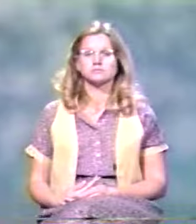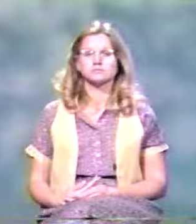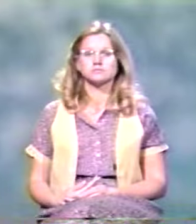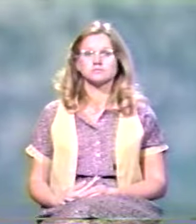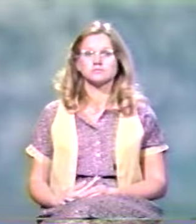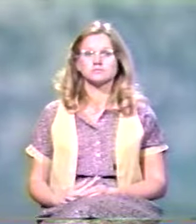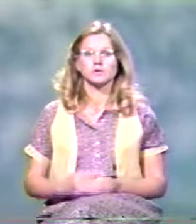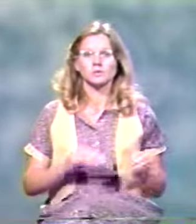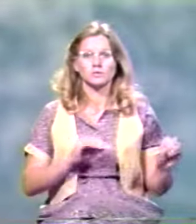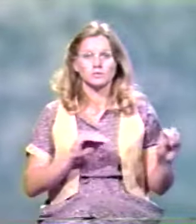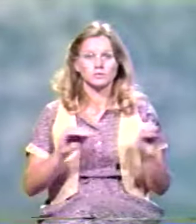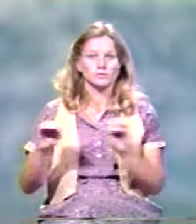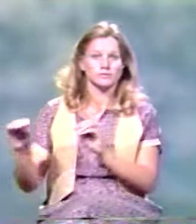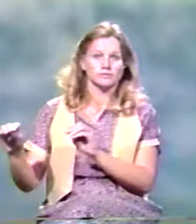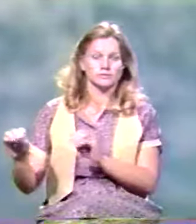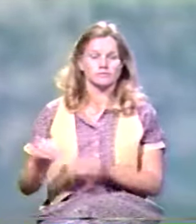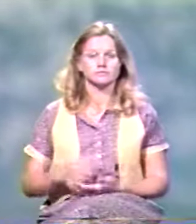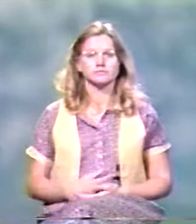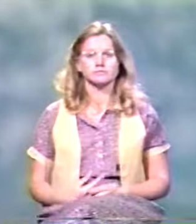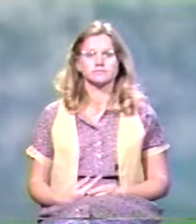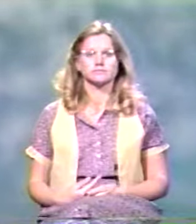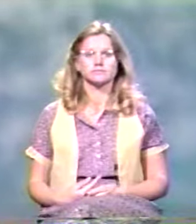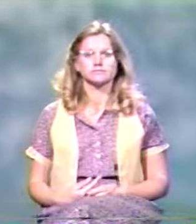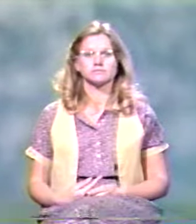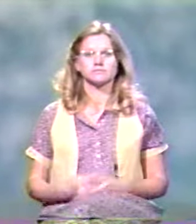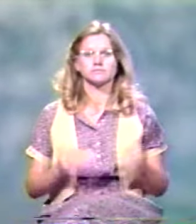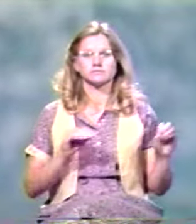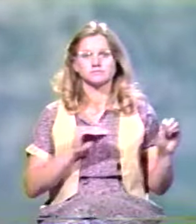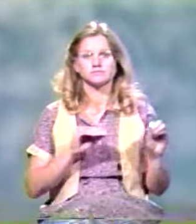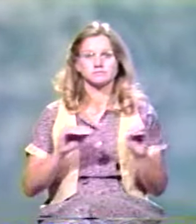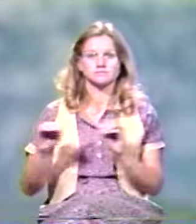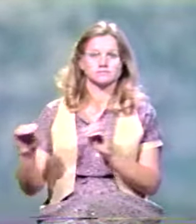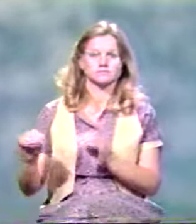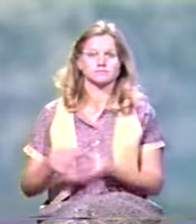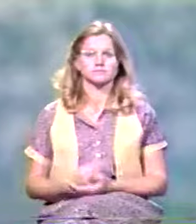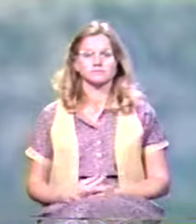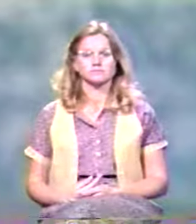To move, to move.